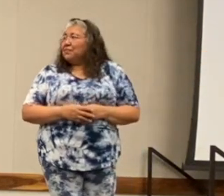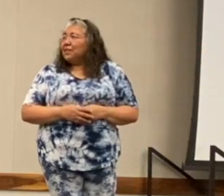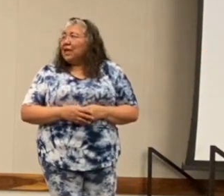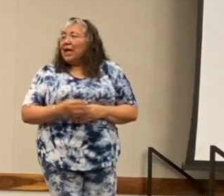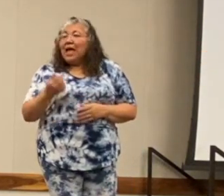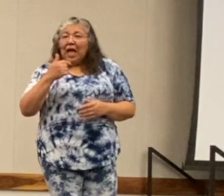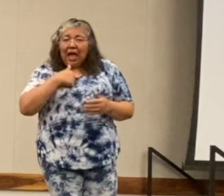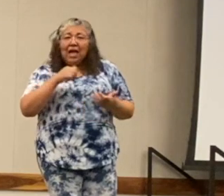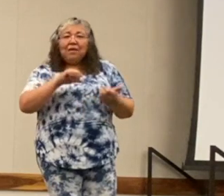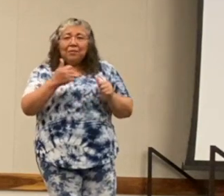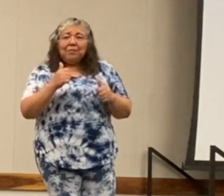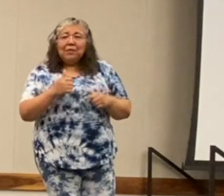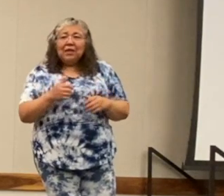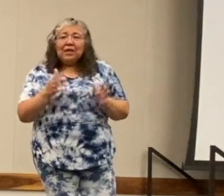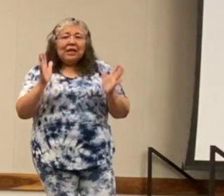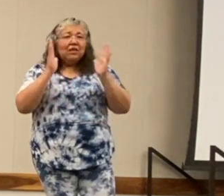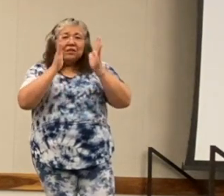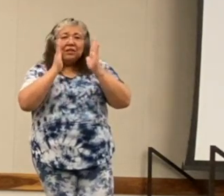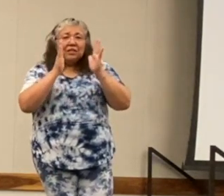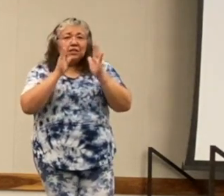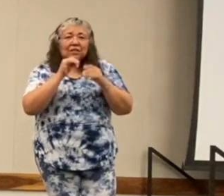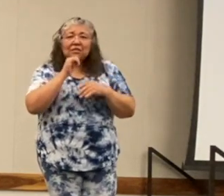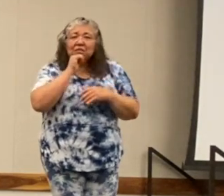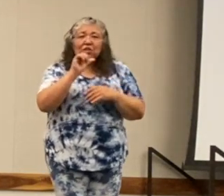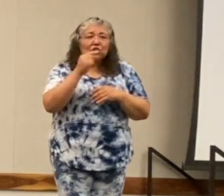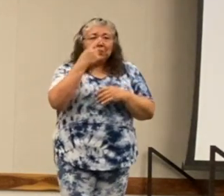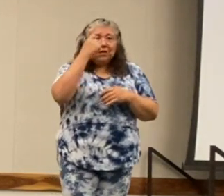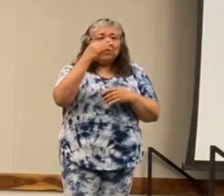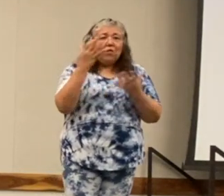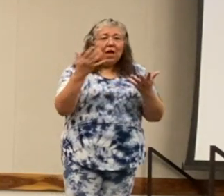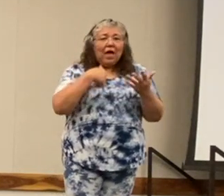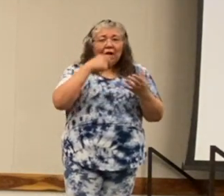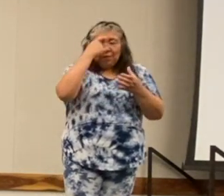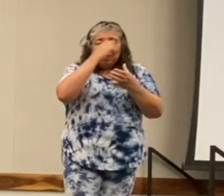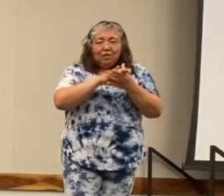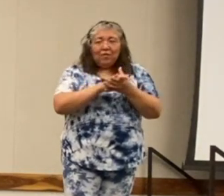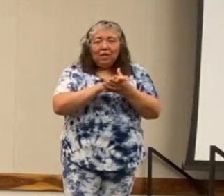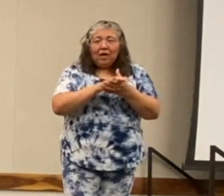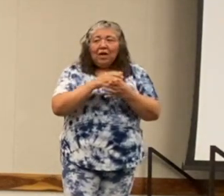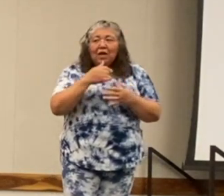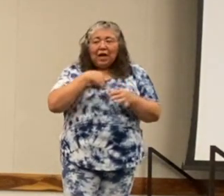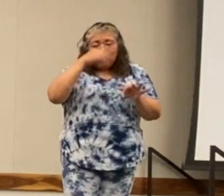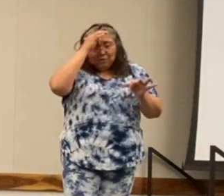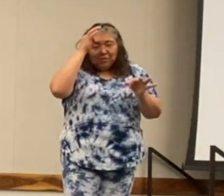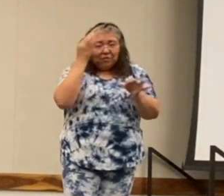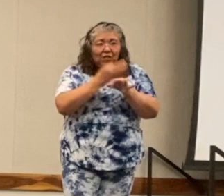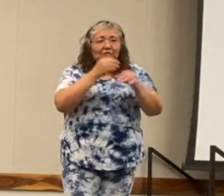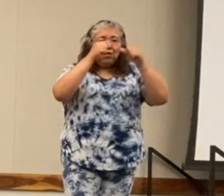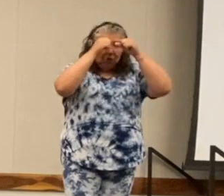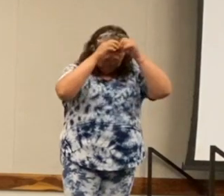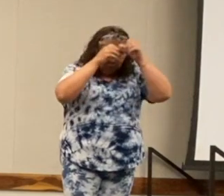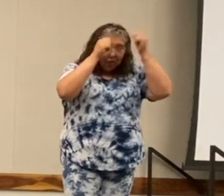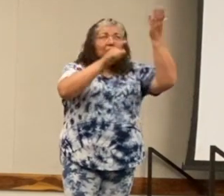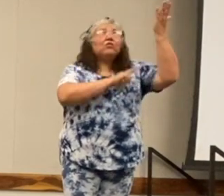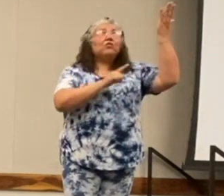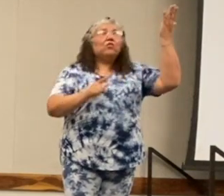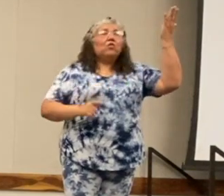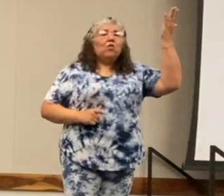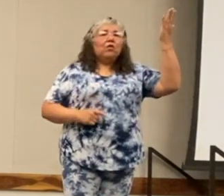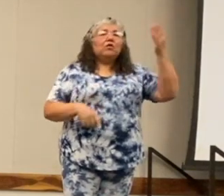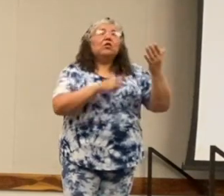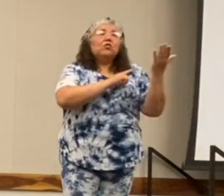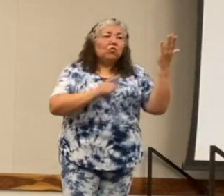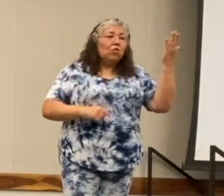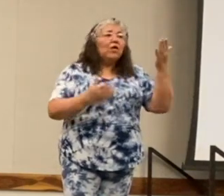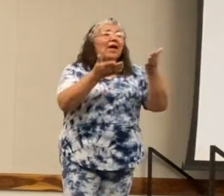I got baptized. Now listen, it's not just because of what I did. I was being faithful and obedient to the Lord. The Lord asked me to